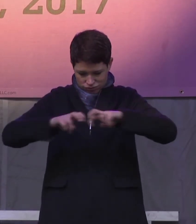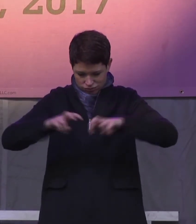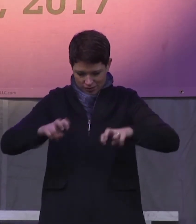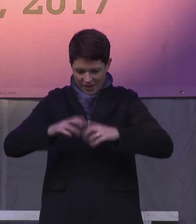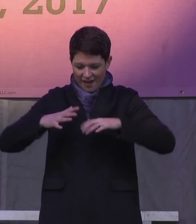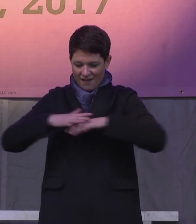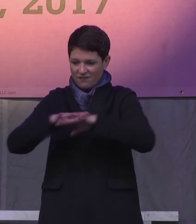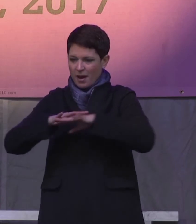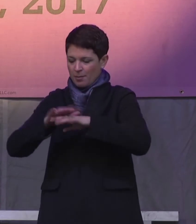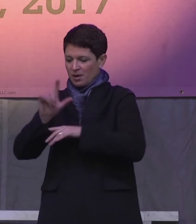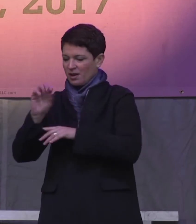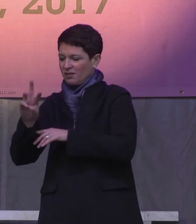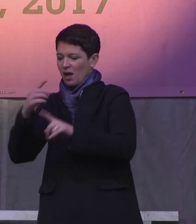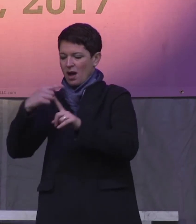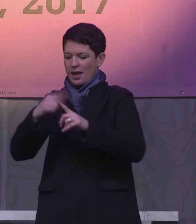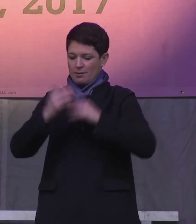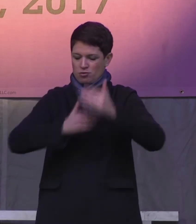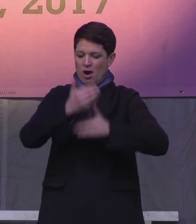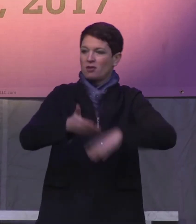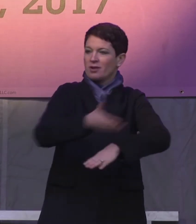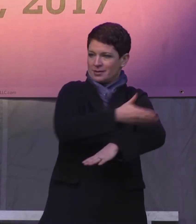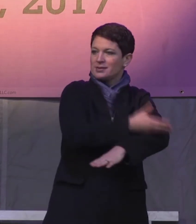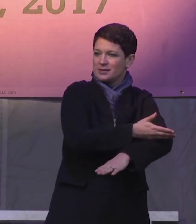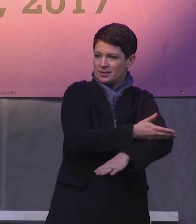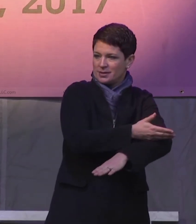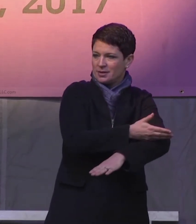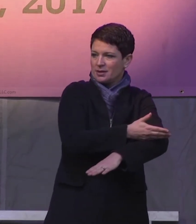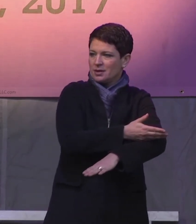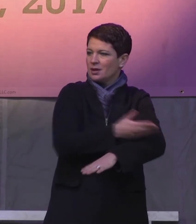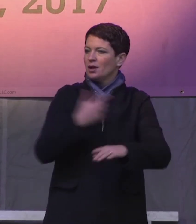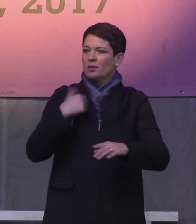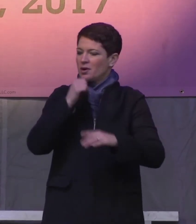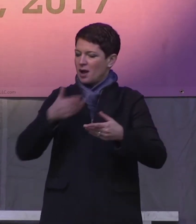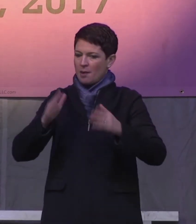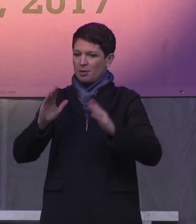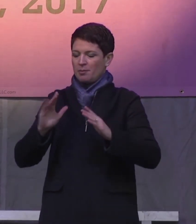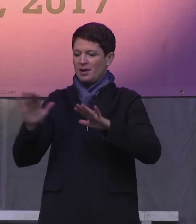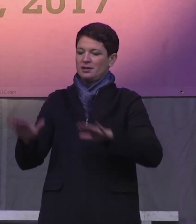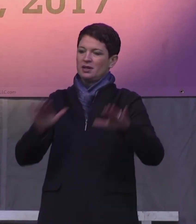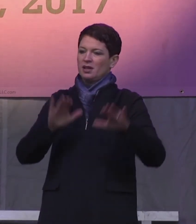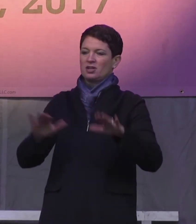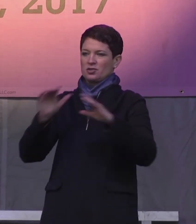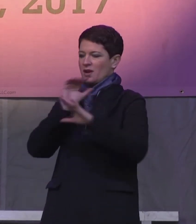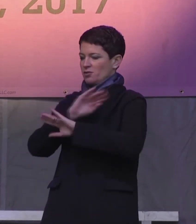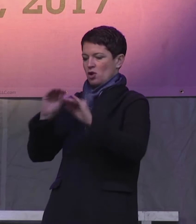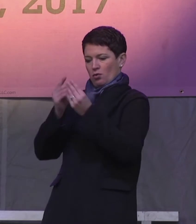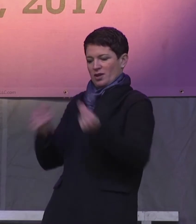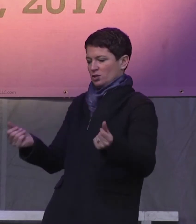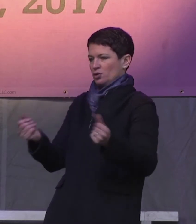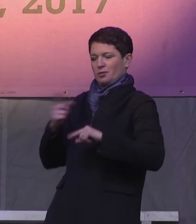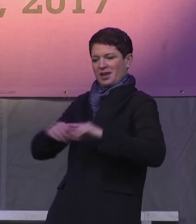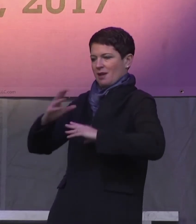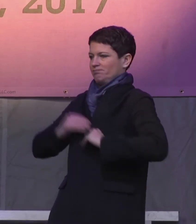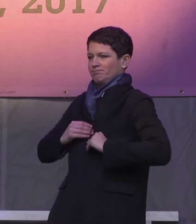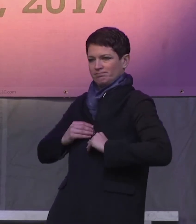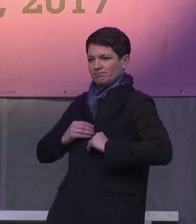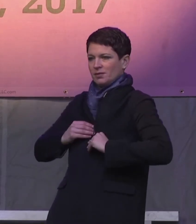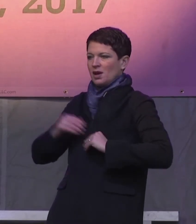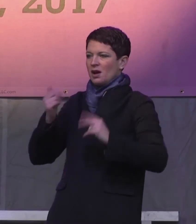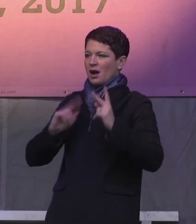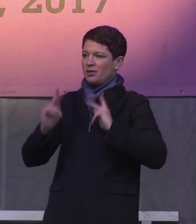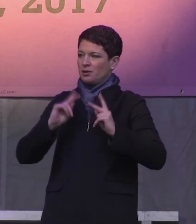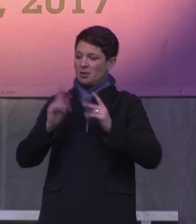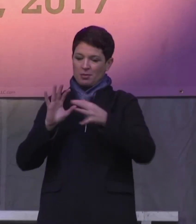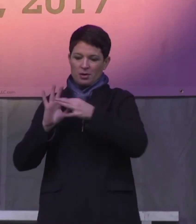a fabric of law and progress. We are not permitted the luxury of irresolution, he said. Others may